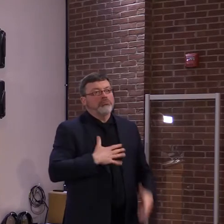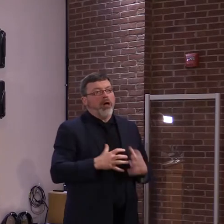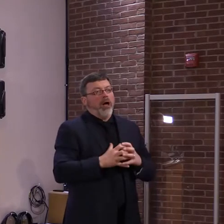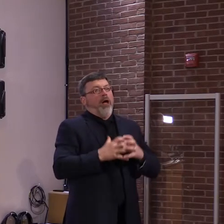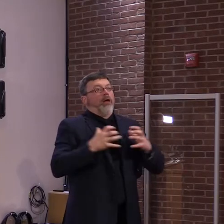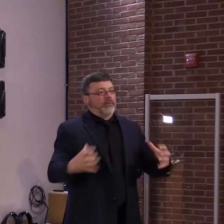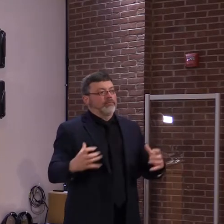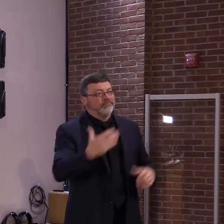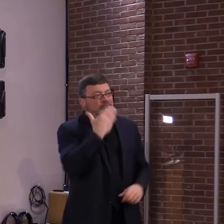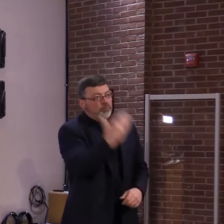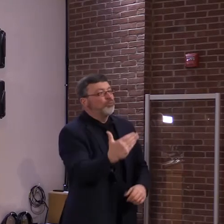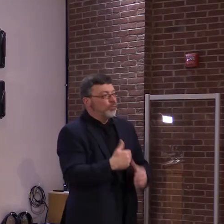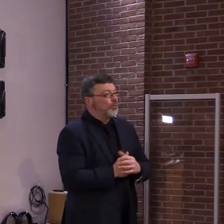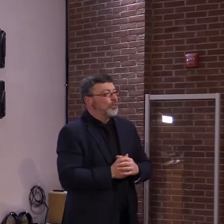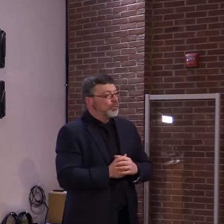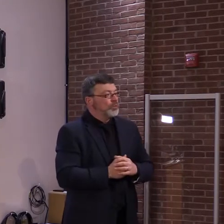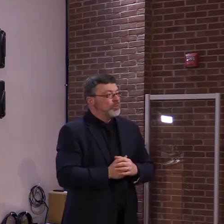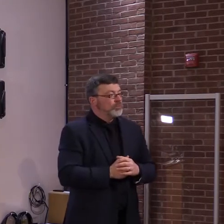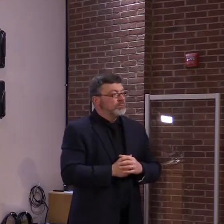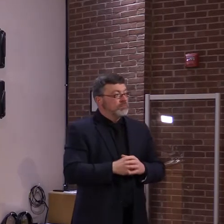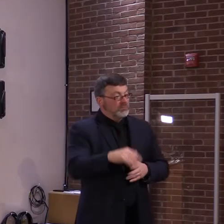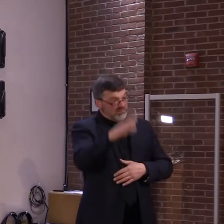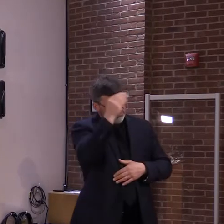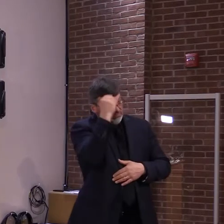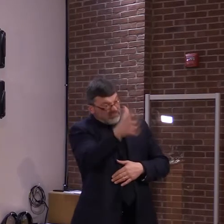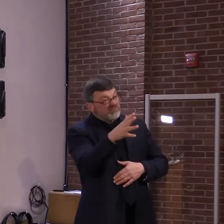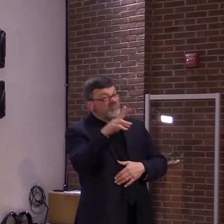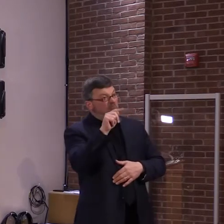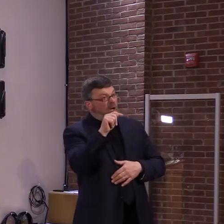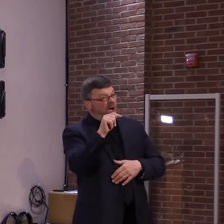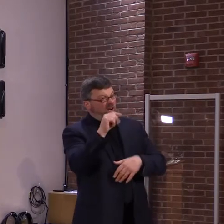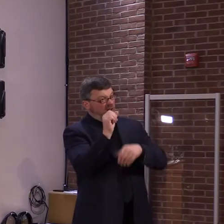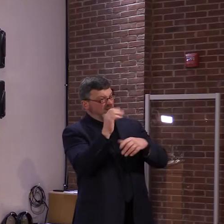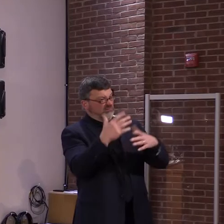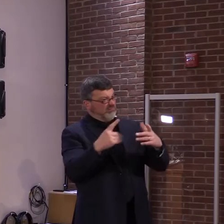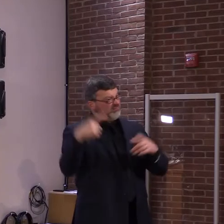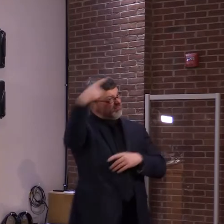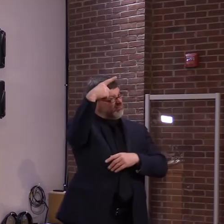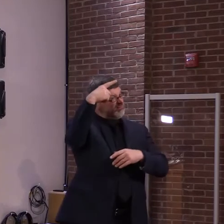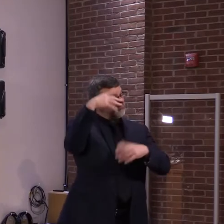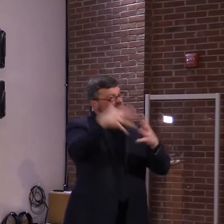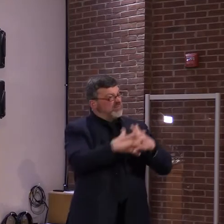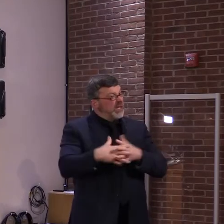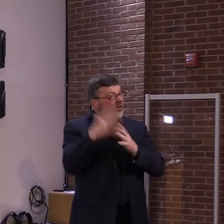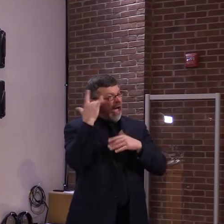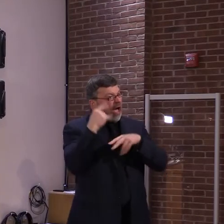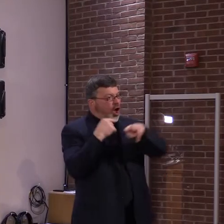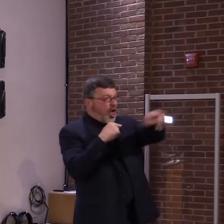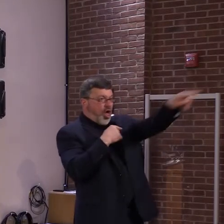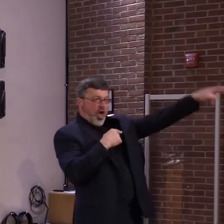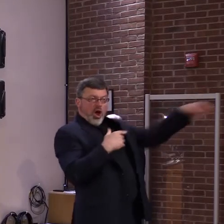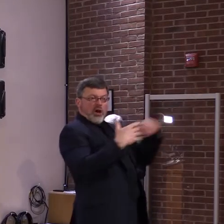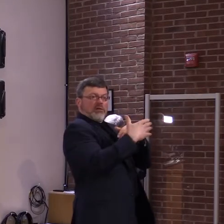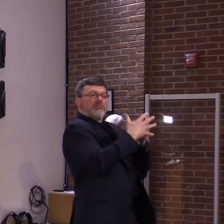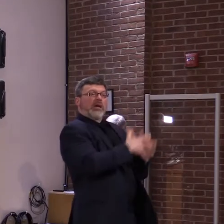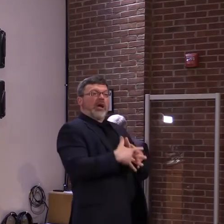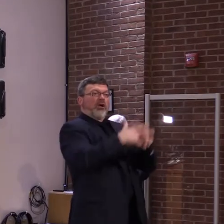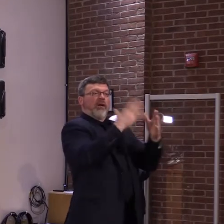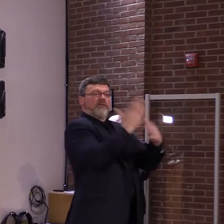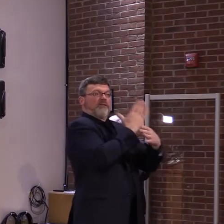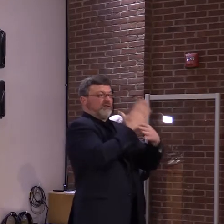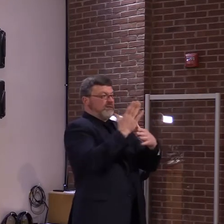the remainder of the country. And as a region, New England is excelling at the present time.